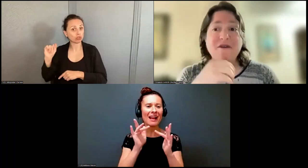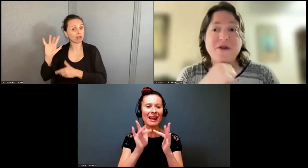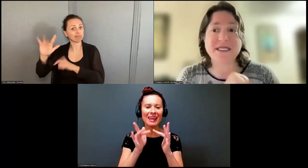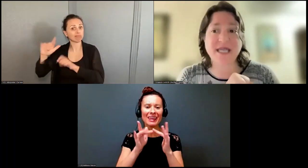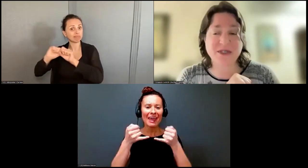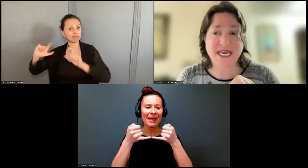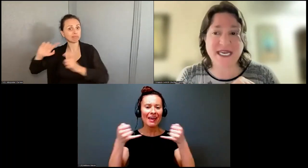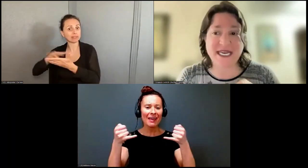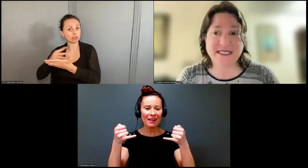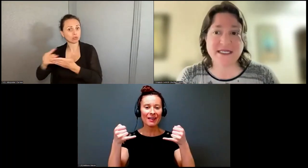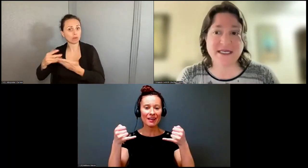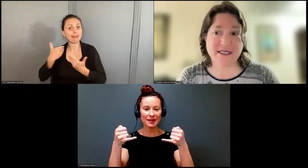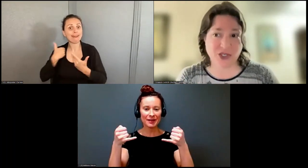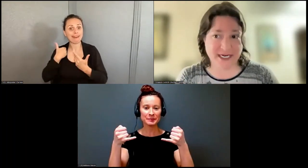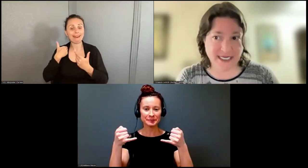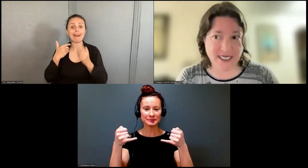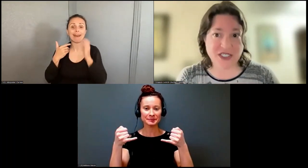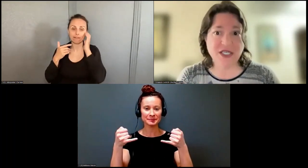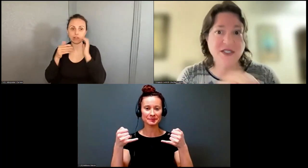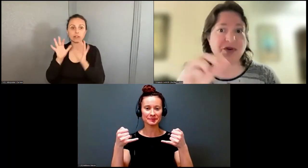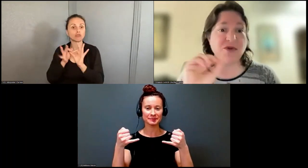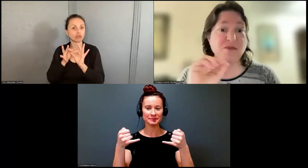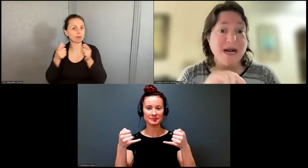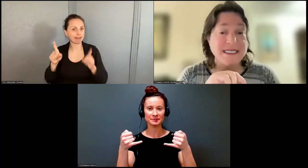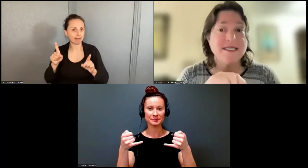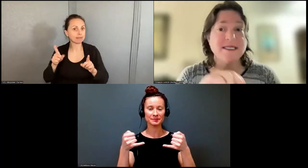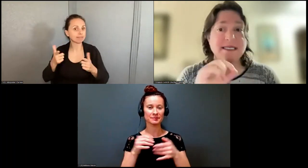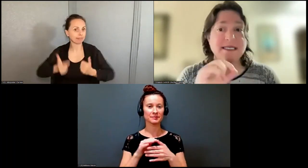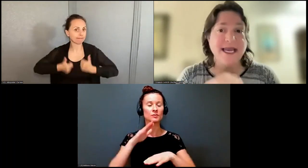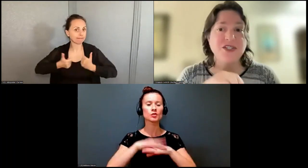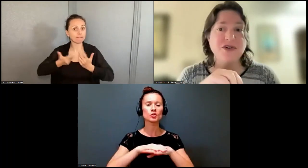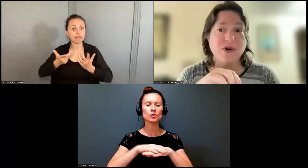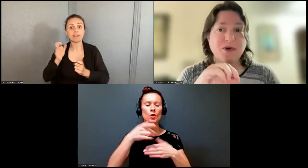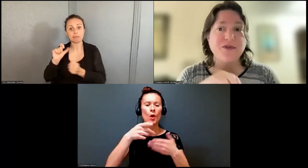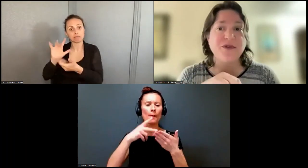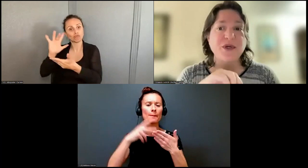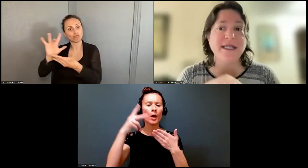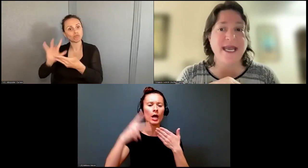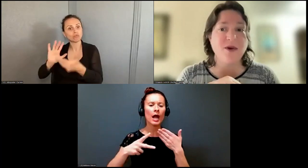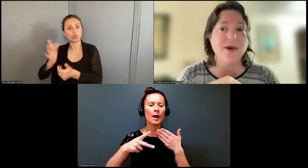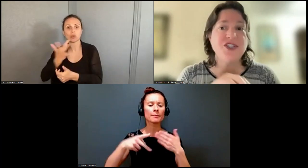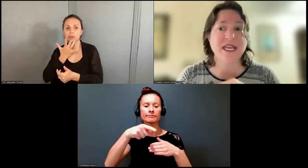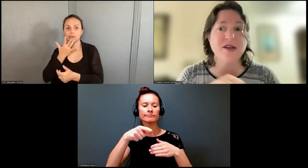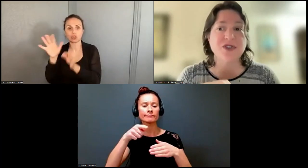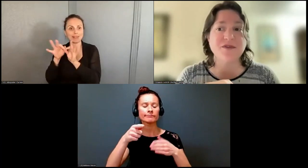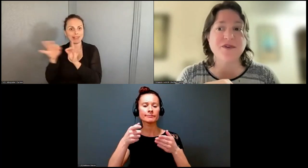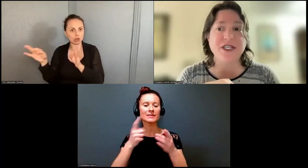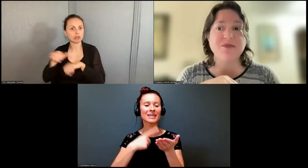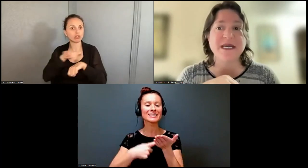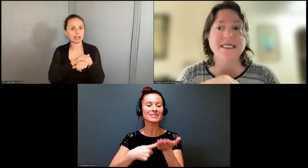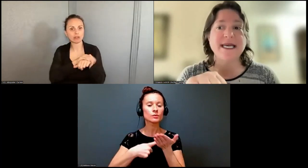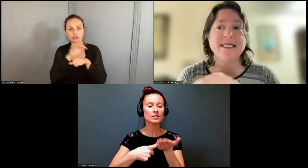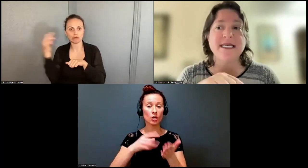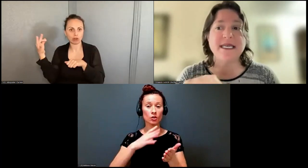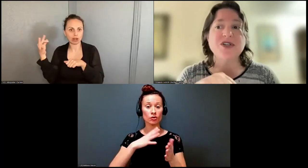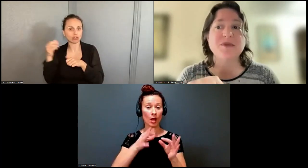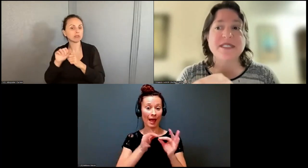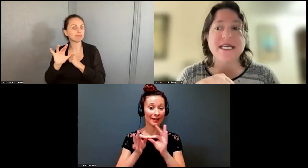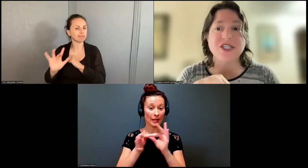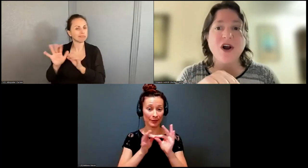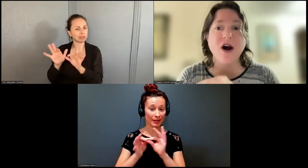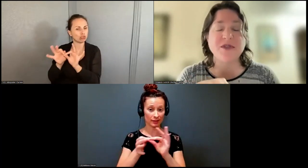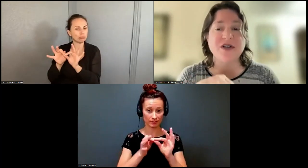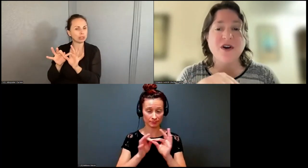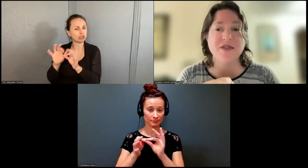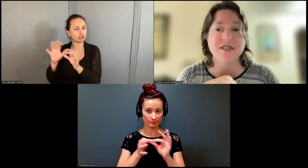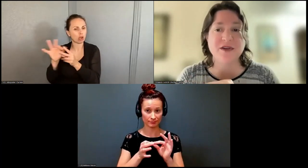We have simultaneous translation, so you must select your preferred language, English or French, by selecting the